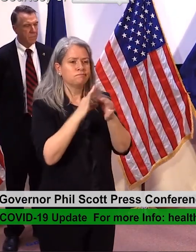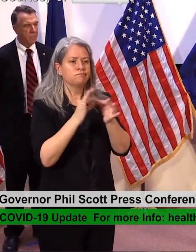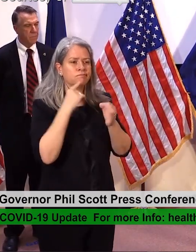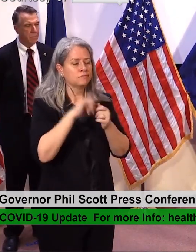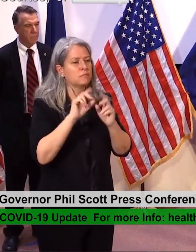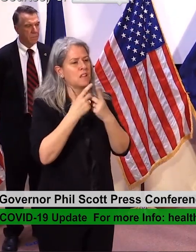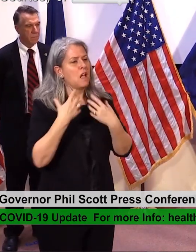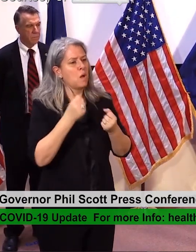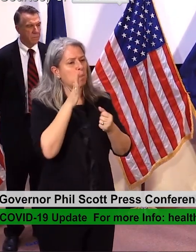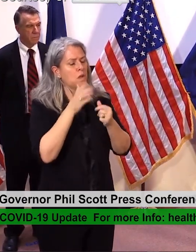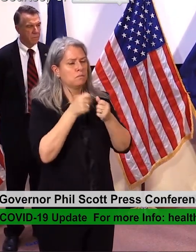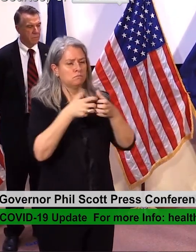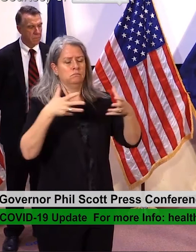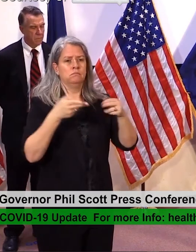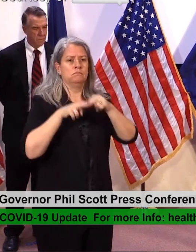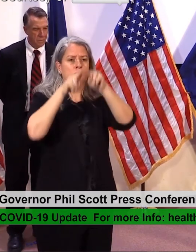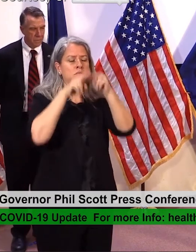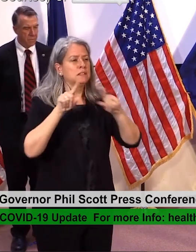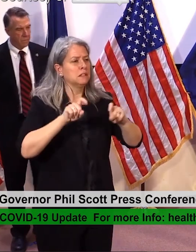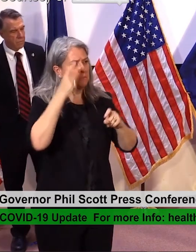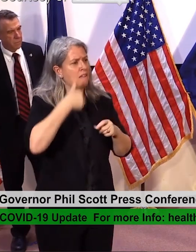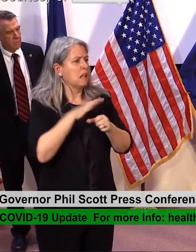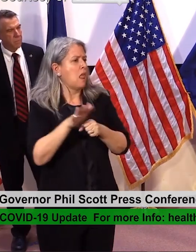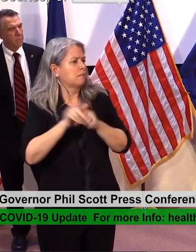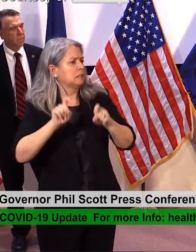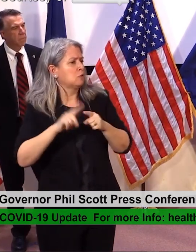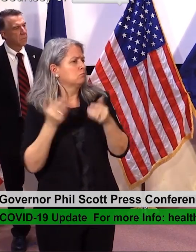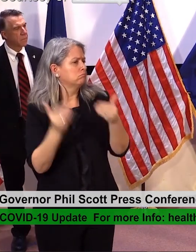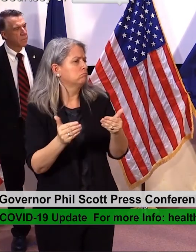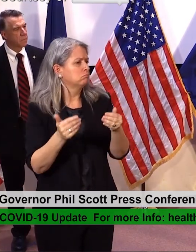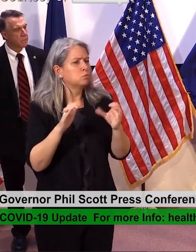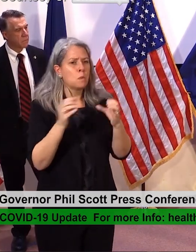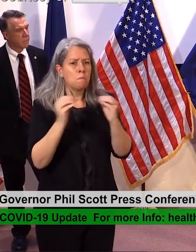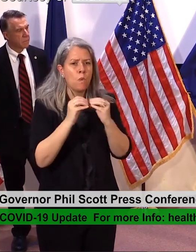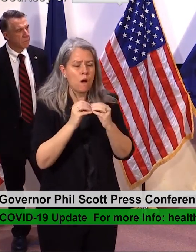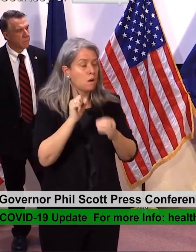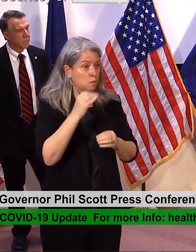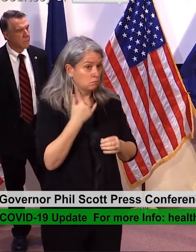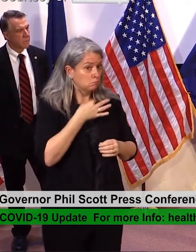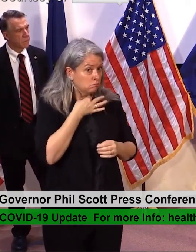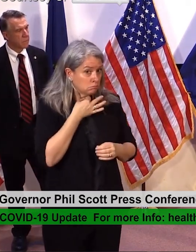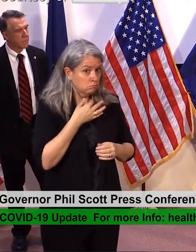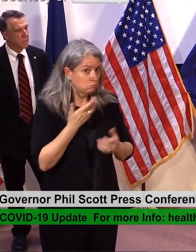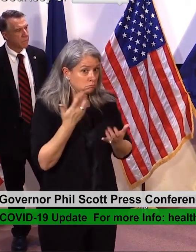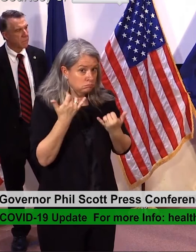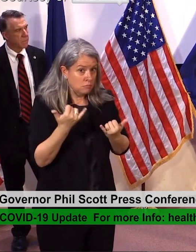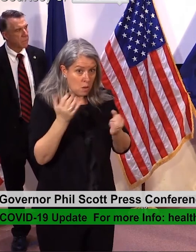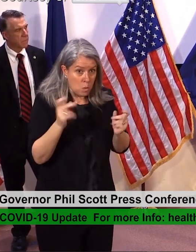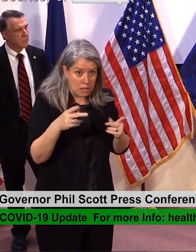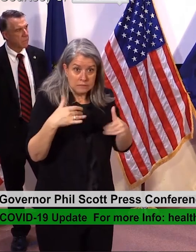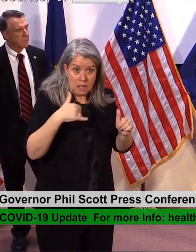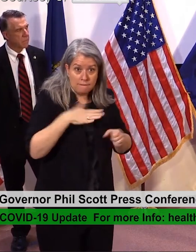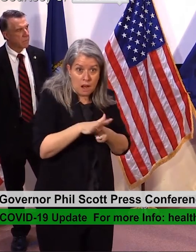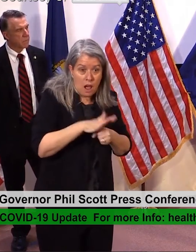expanding its testing, in part because it had enough test kits to do so. And I was wondering what the state supply of kits